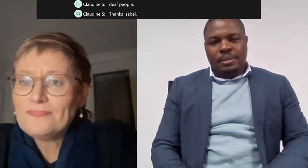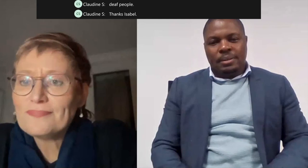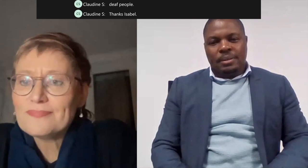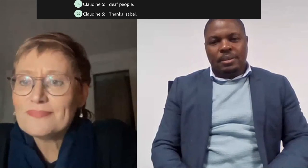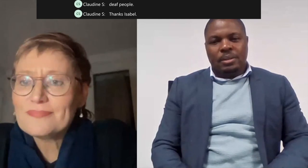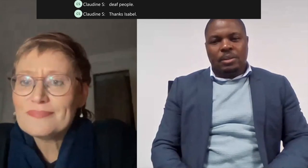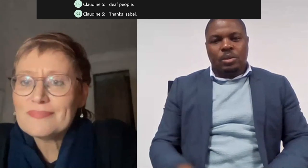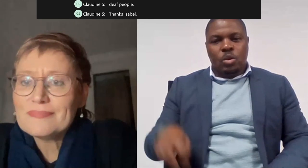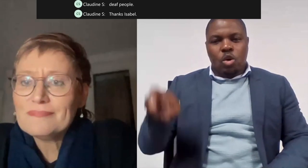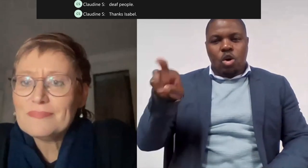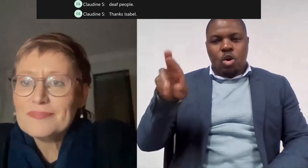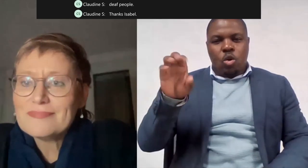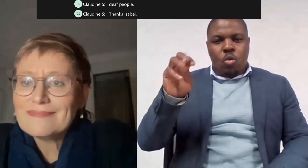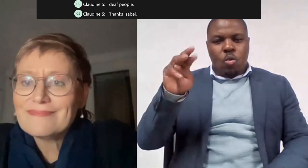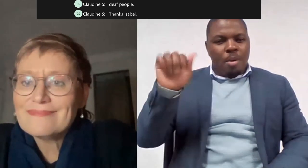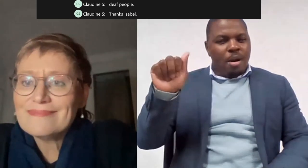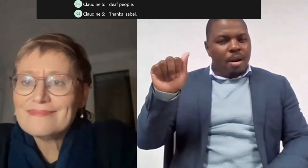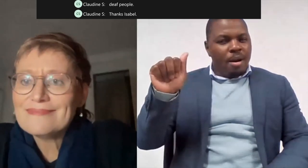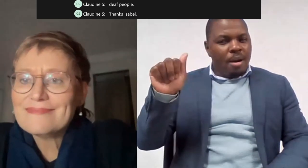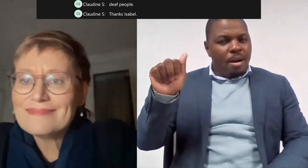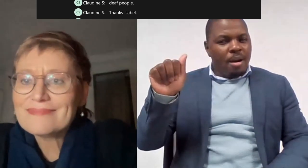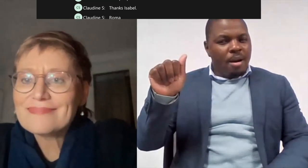Roma.